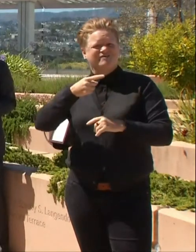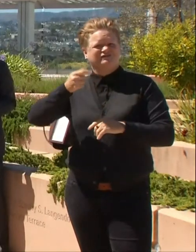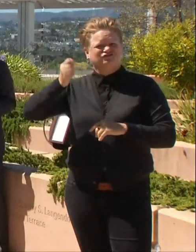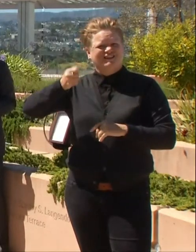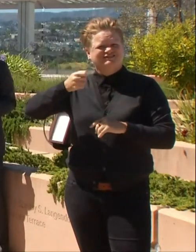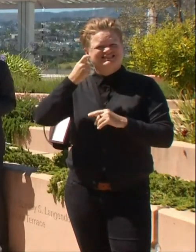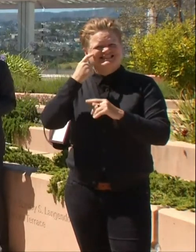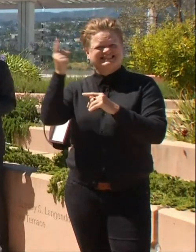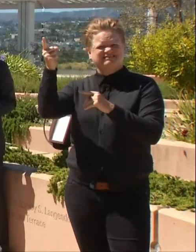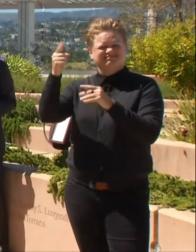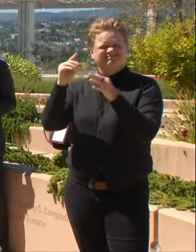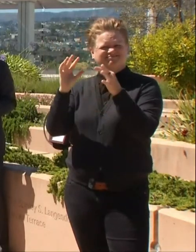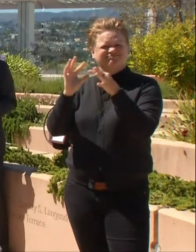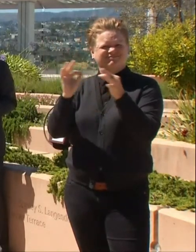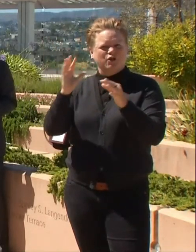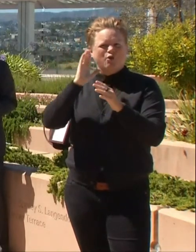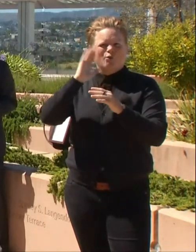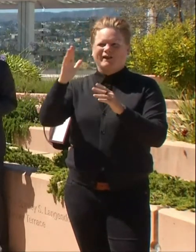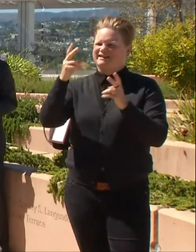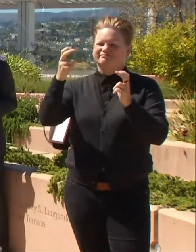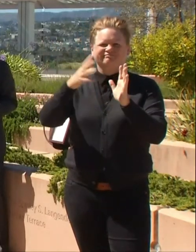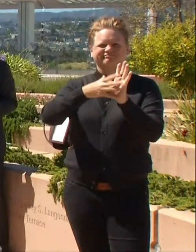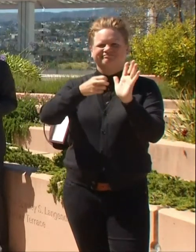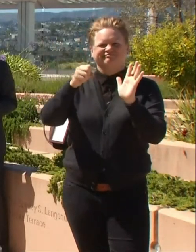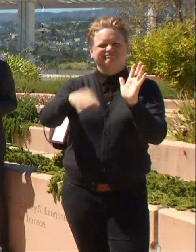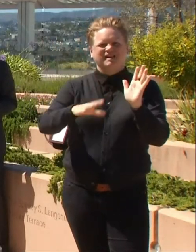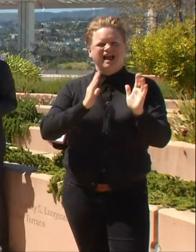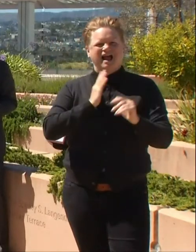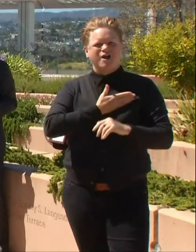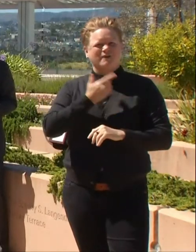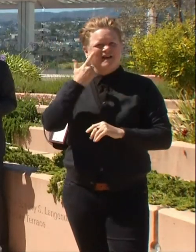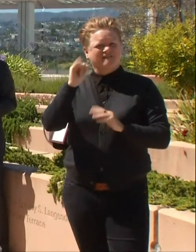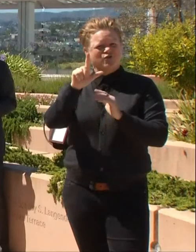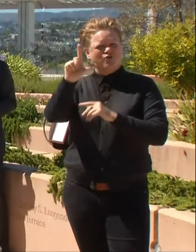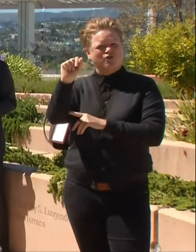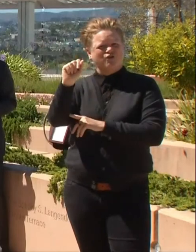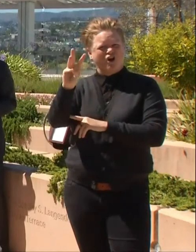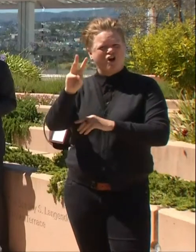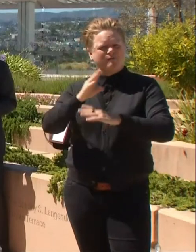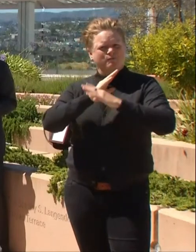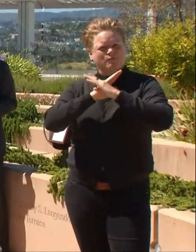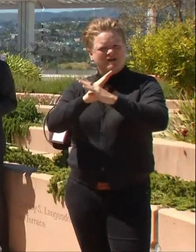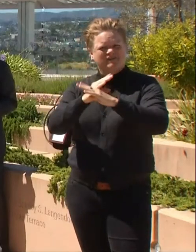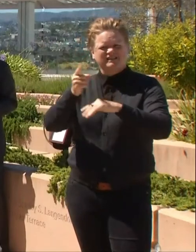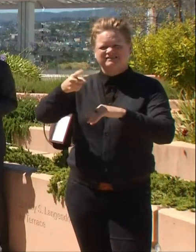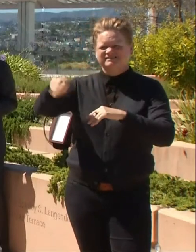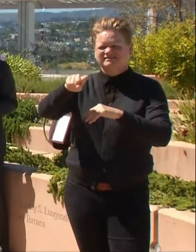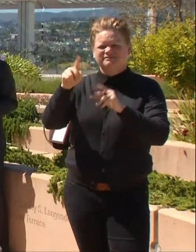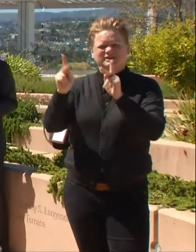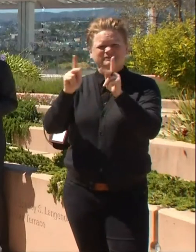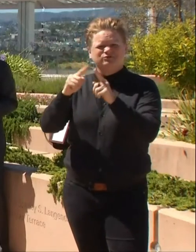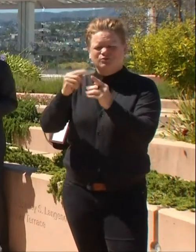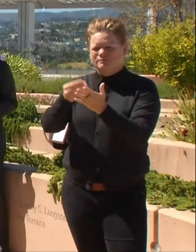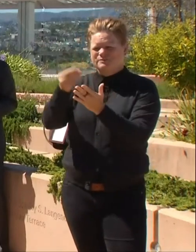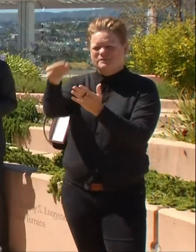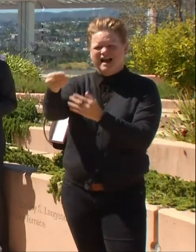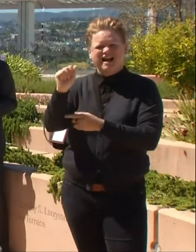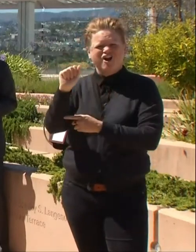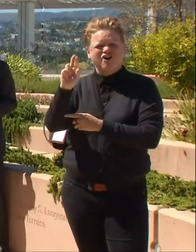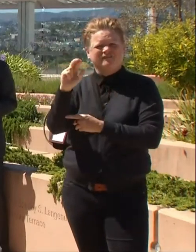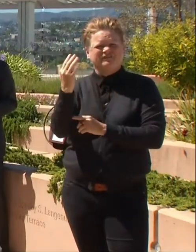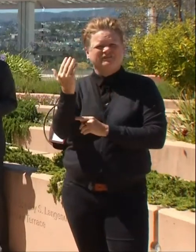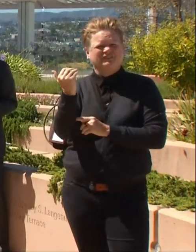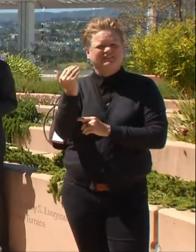law in California, which prevents civilians from having access to military-style weapons, it also would allow Californians to